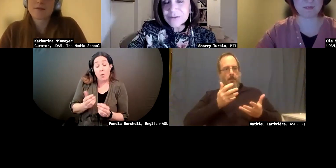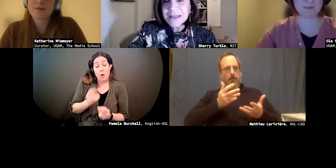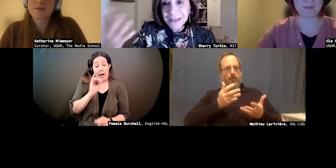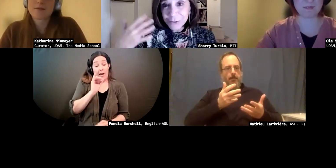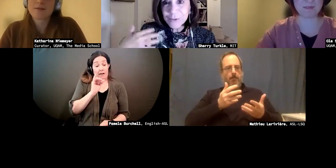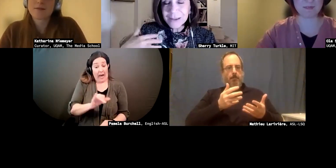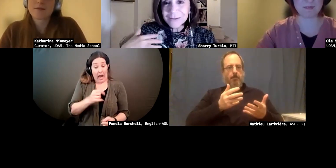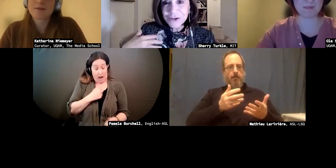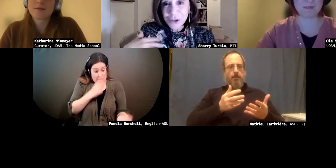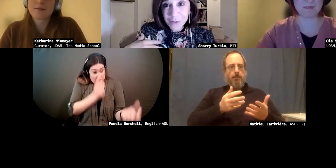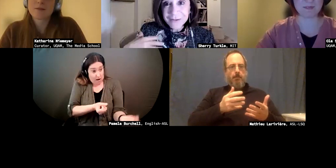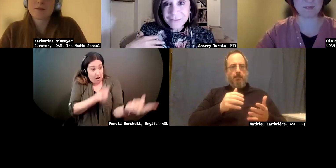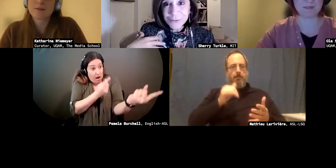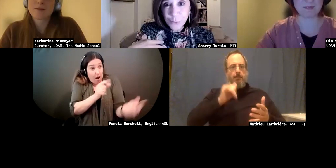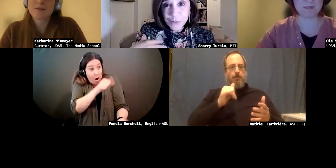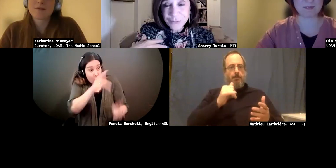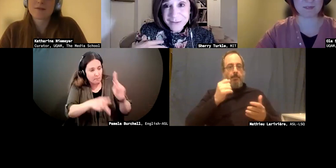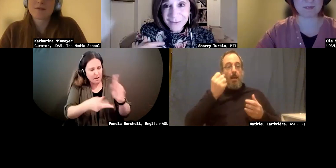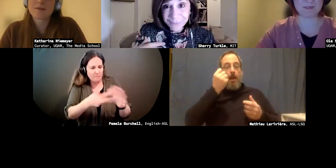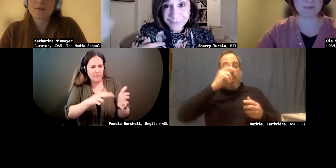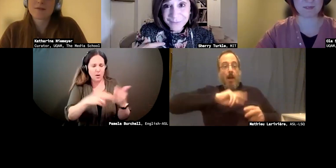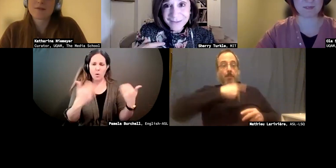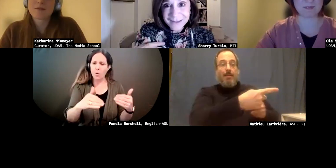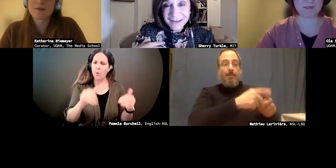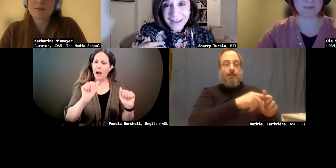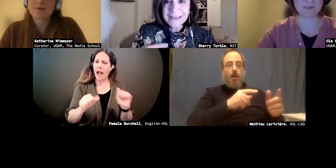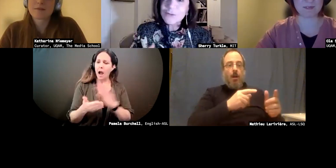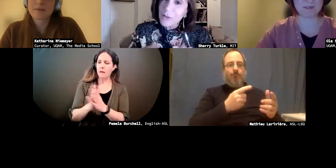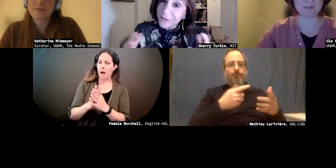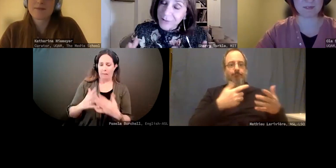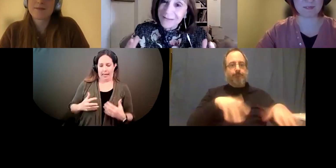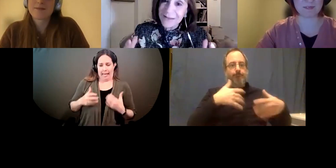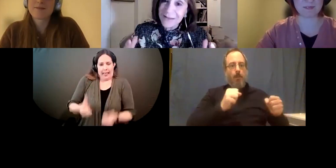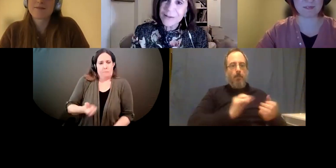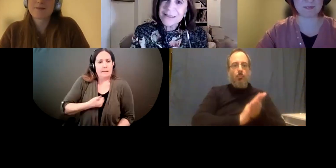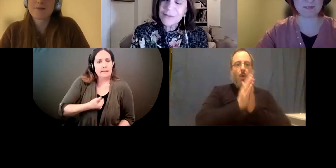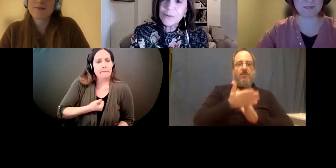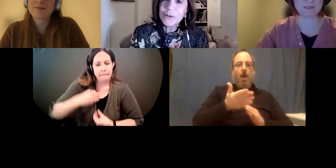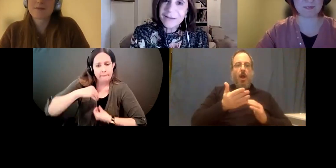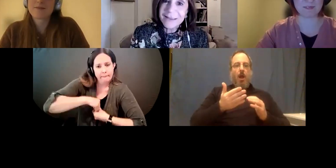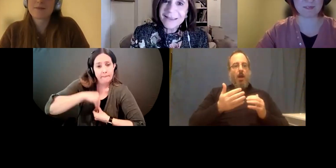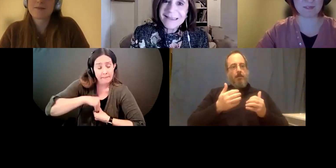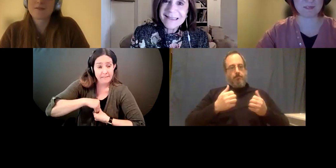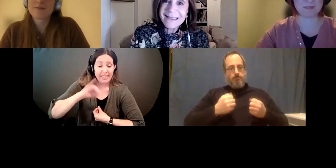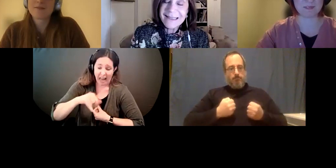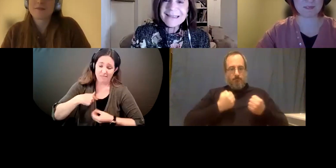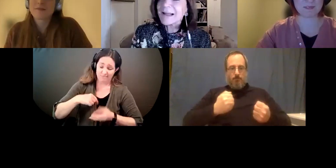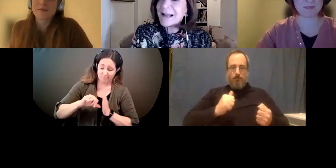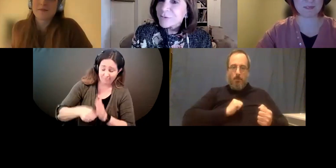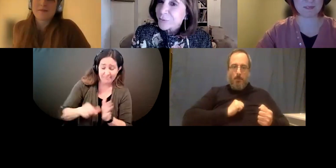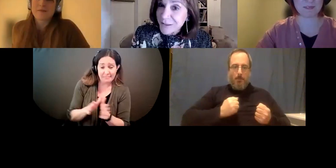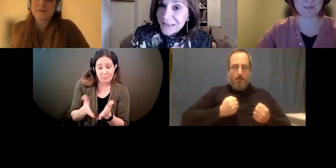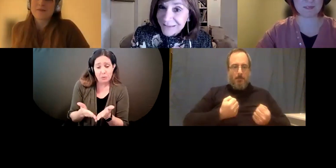experience, because then you can show it toward yourself. And I try to make that point in the book, that it's